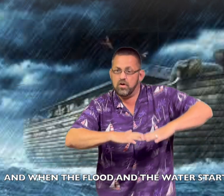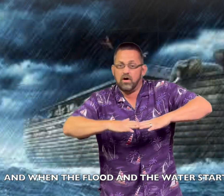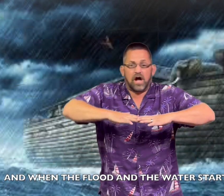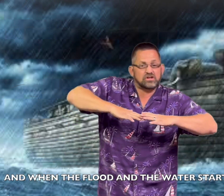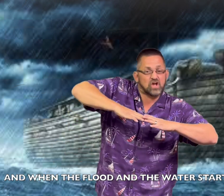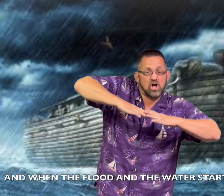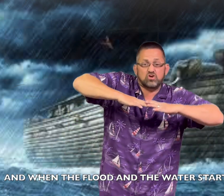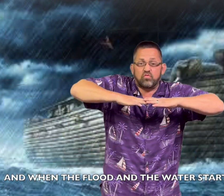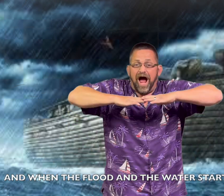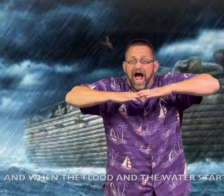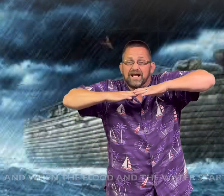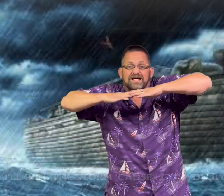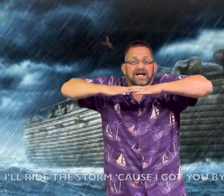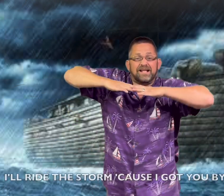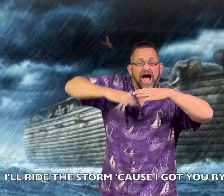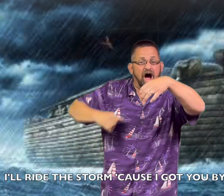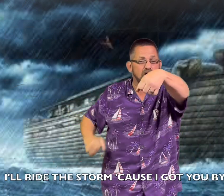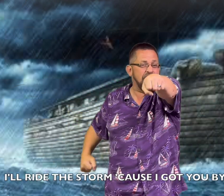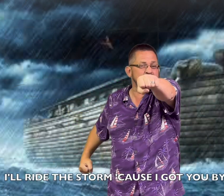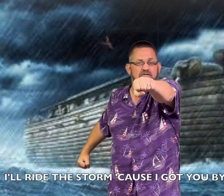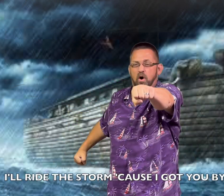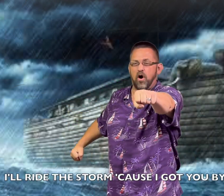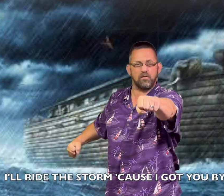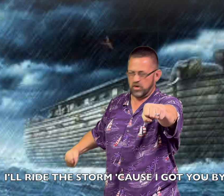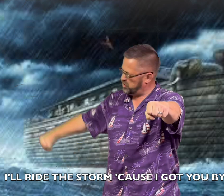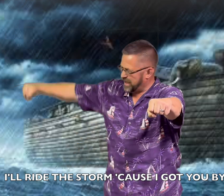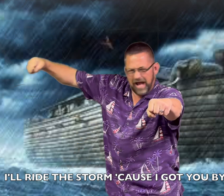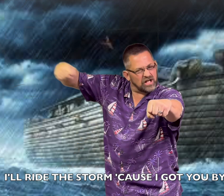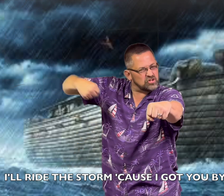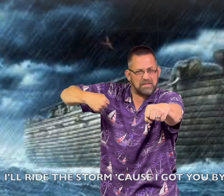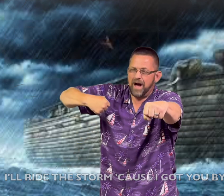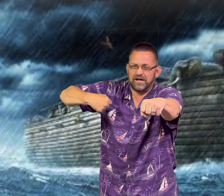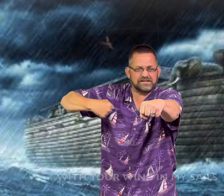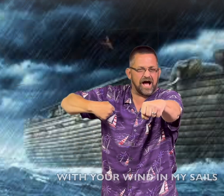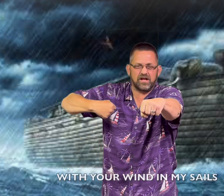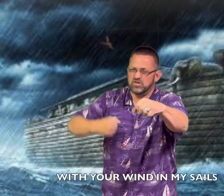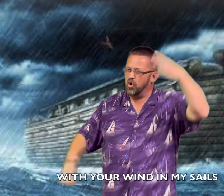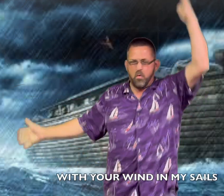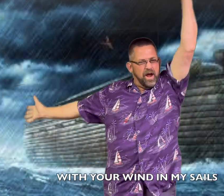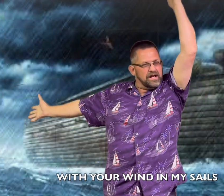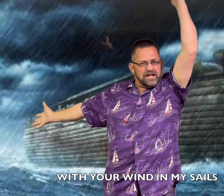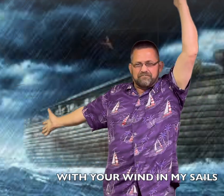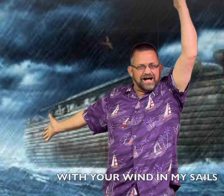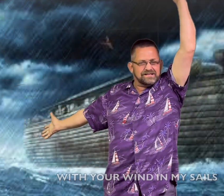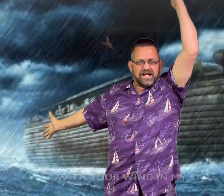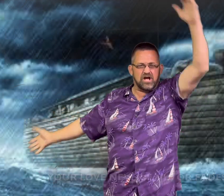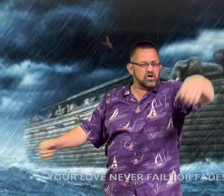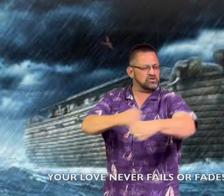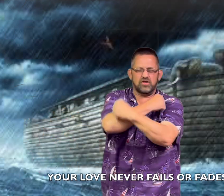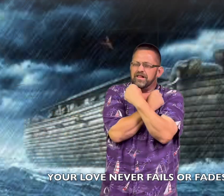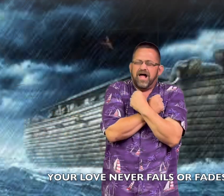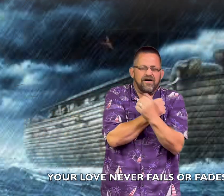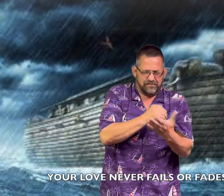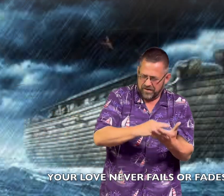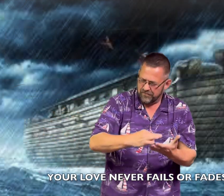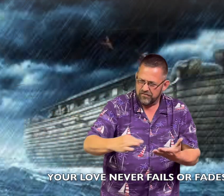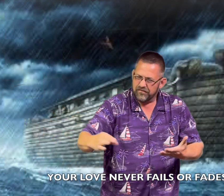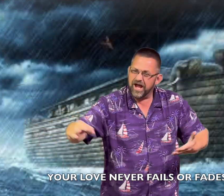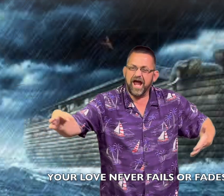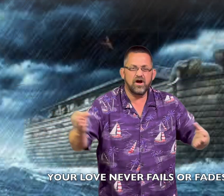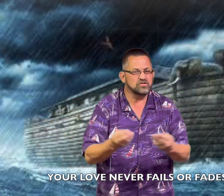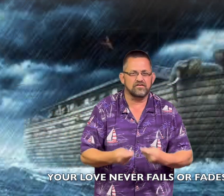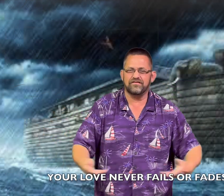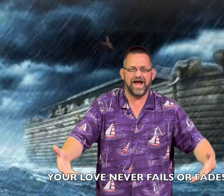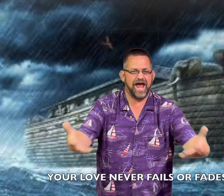and the water starts to rise Yeah, I'll ride the storm cause I got you by my side If you win in my sails Your love never